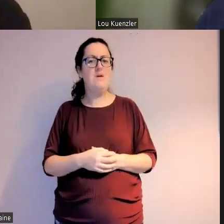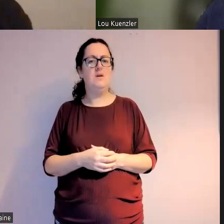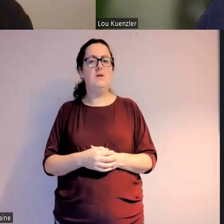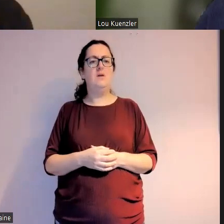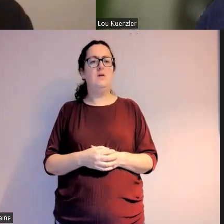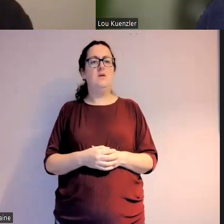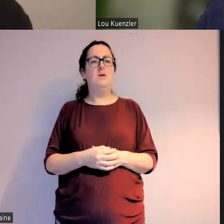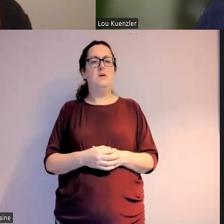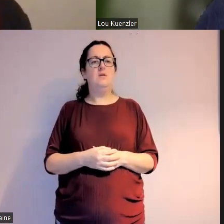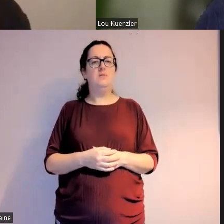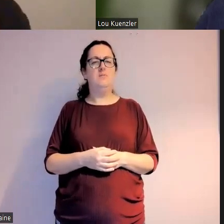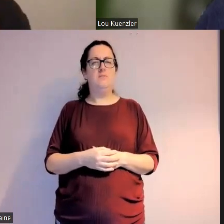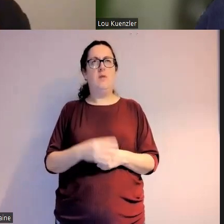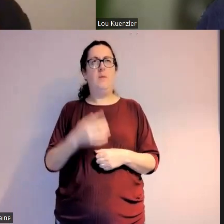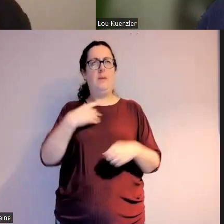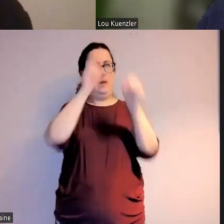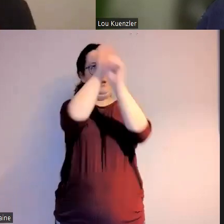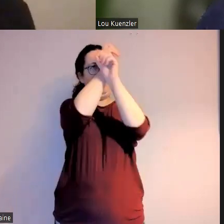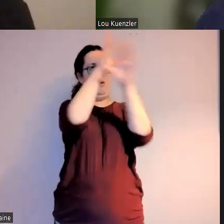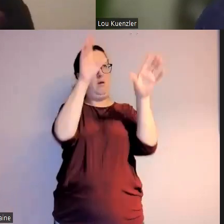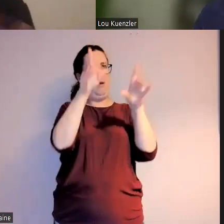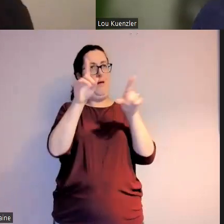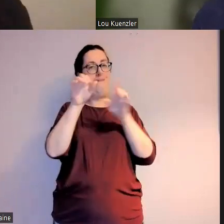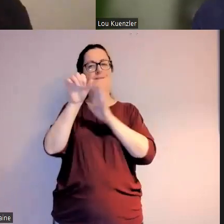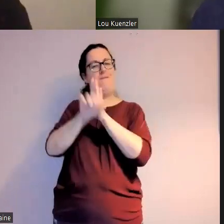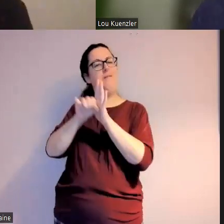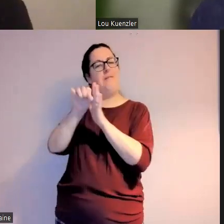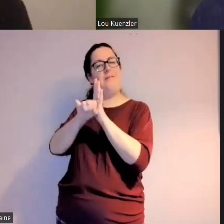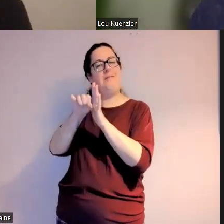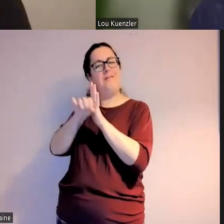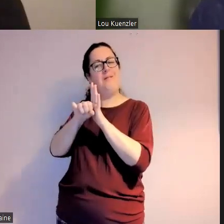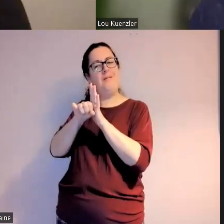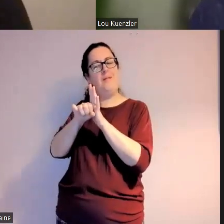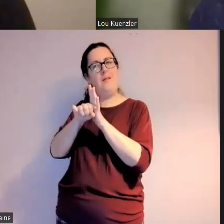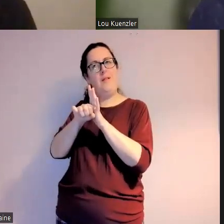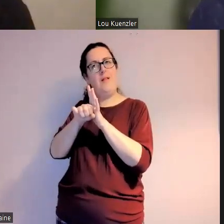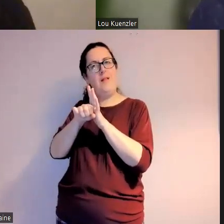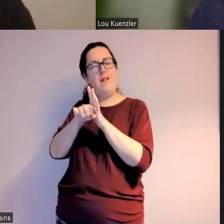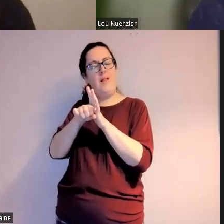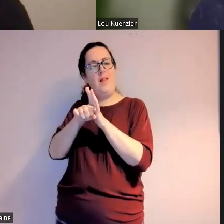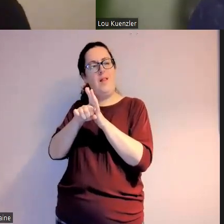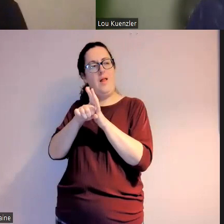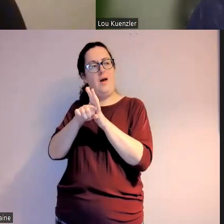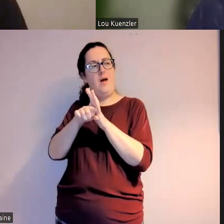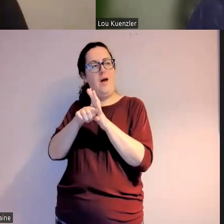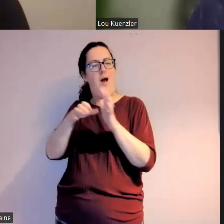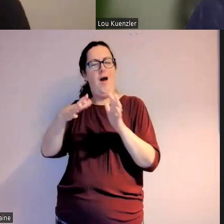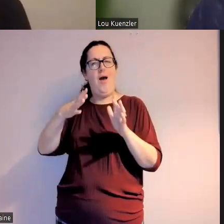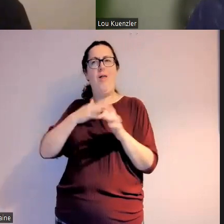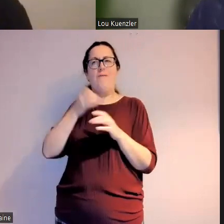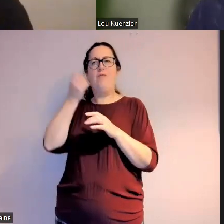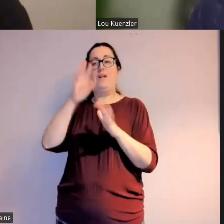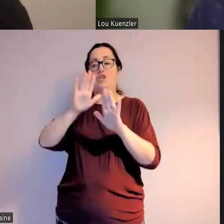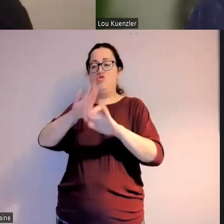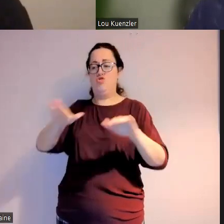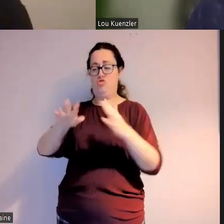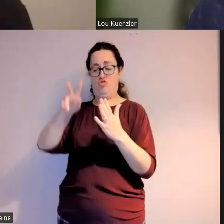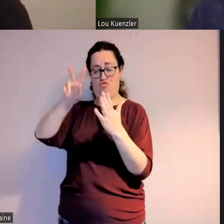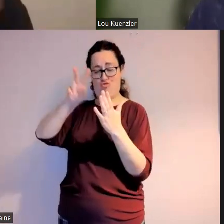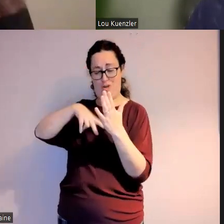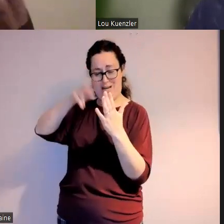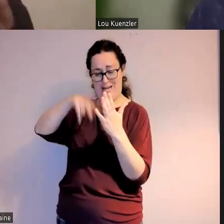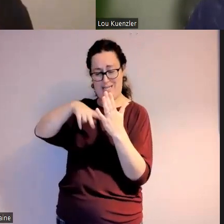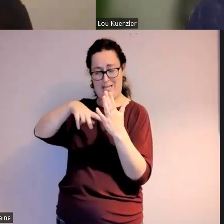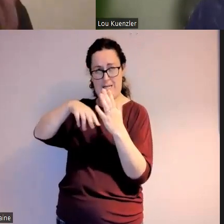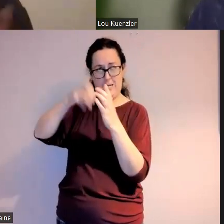I've always seen them as films, and I love giving that gift. I love sort of imagining kids reading them, or sort of,